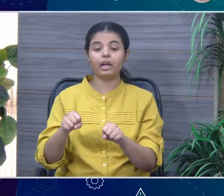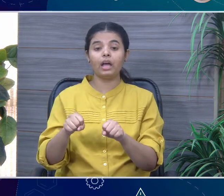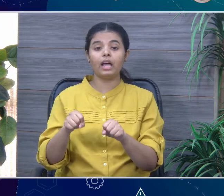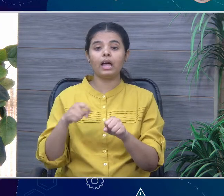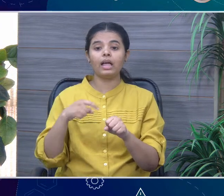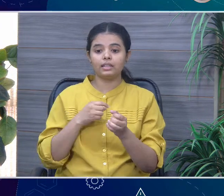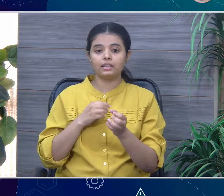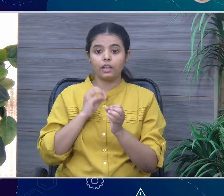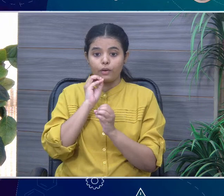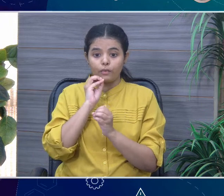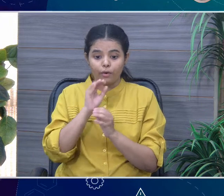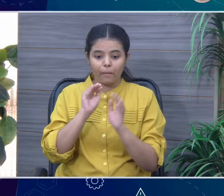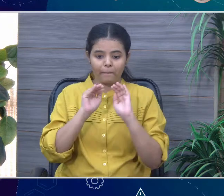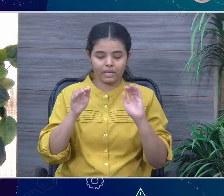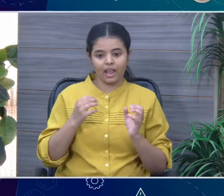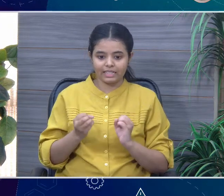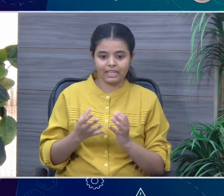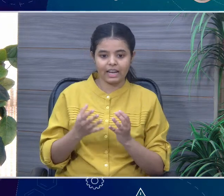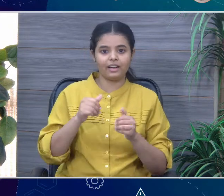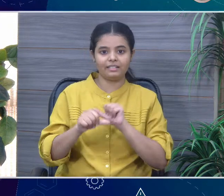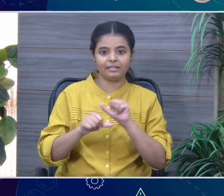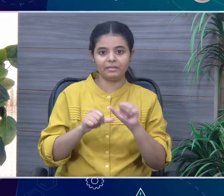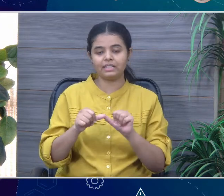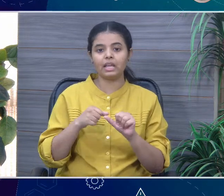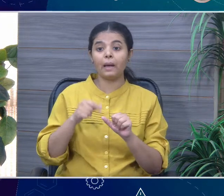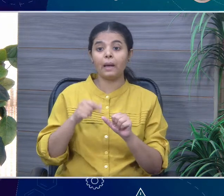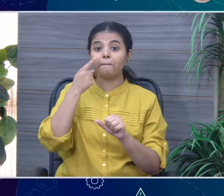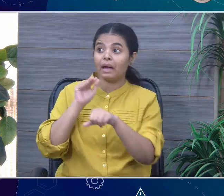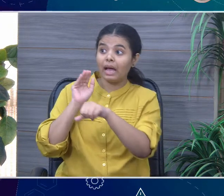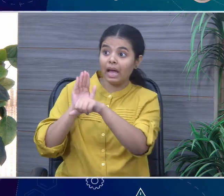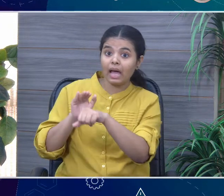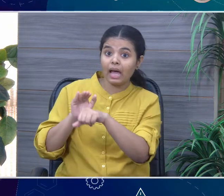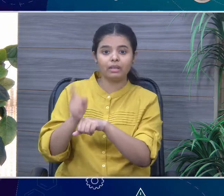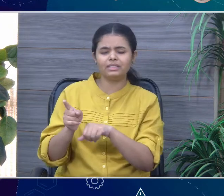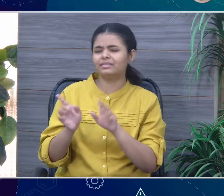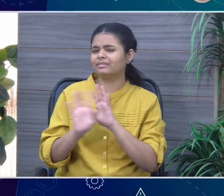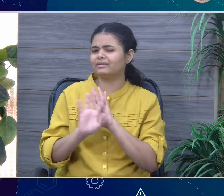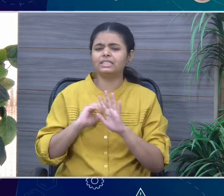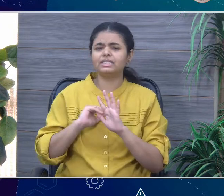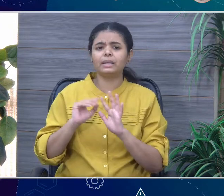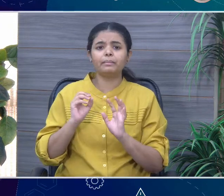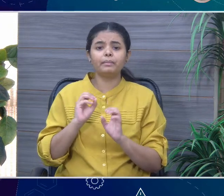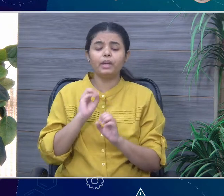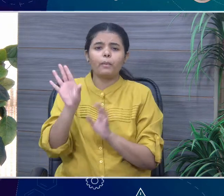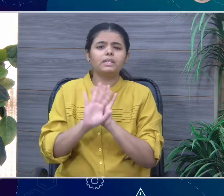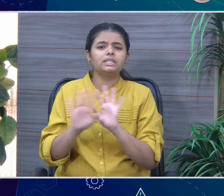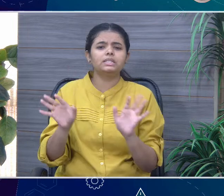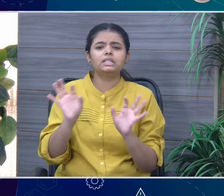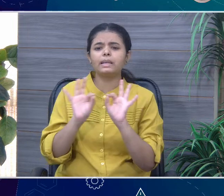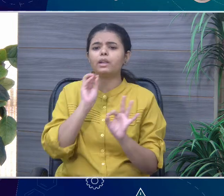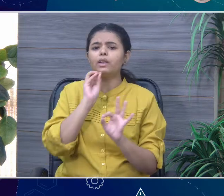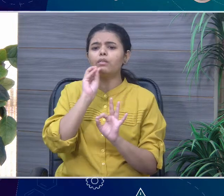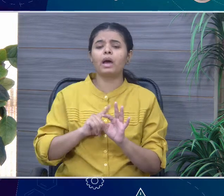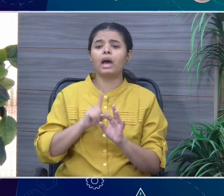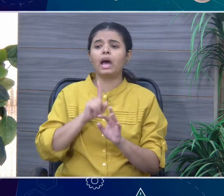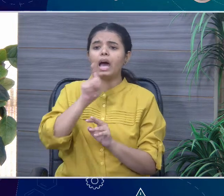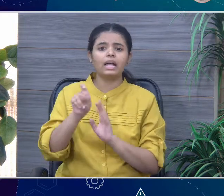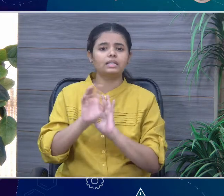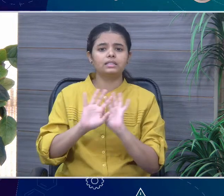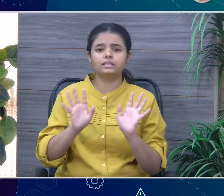should be involved, they should be oriented. Now suppose a buddy, suppose a parent's child is